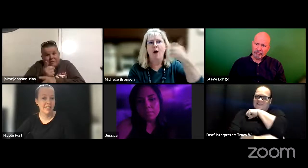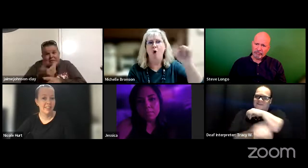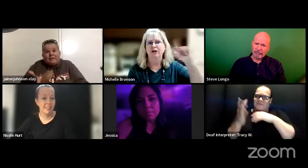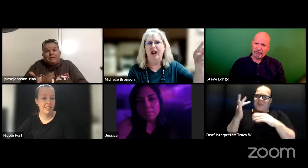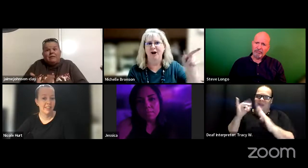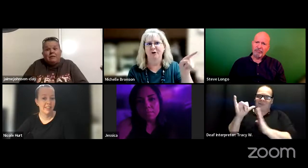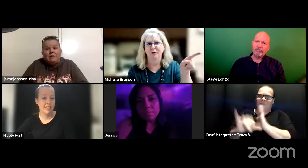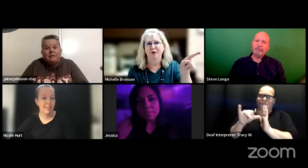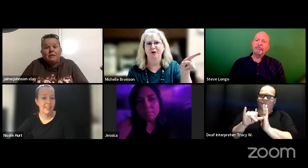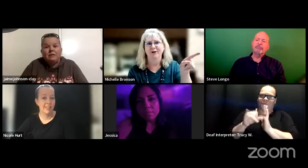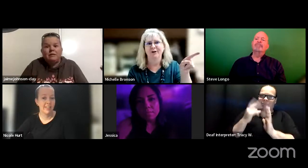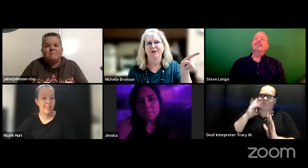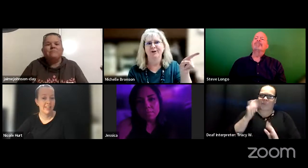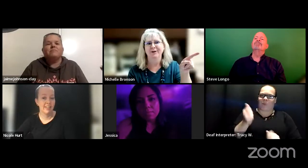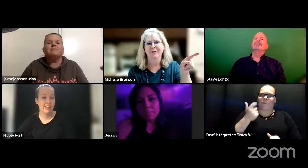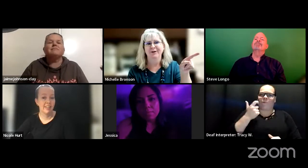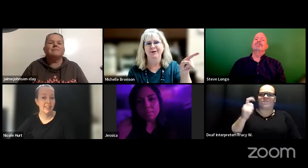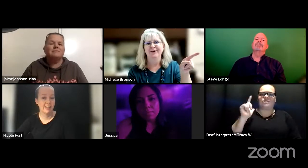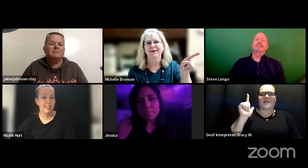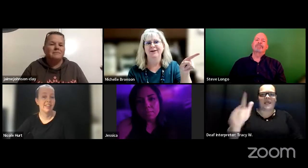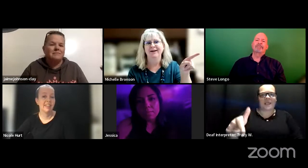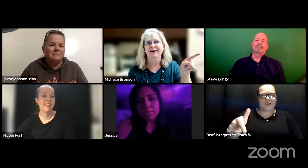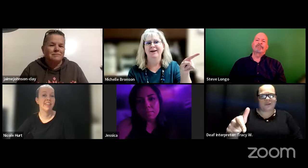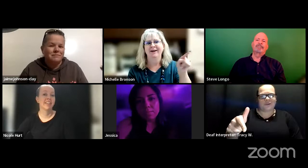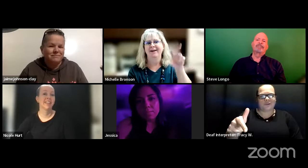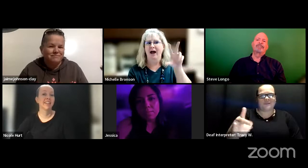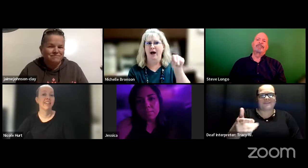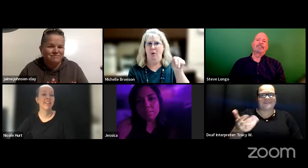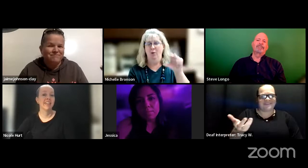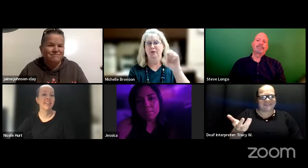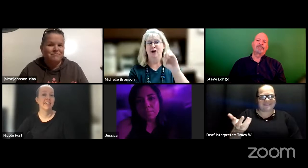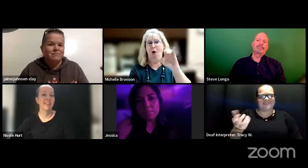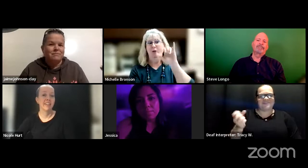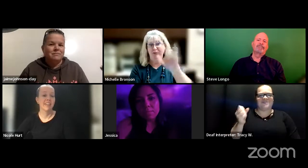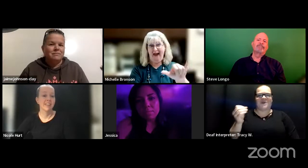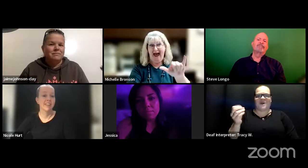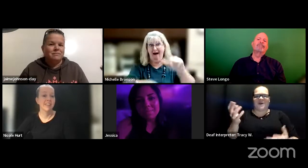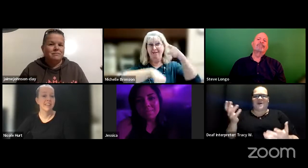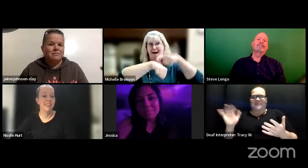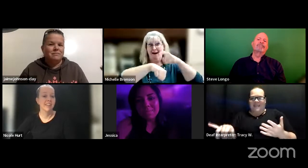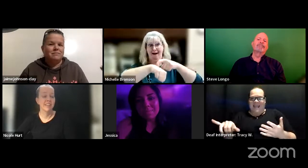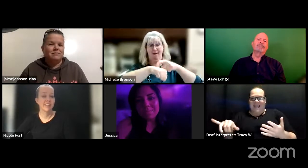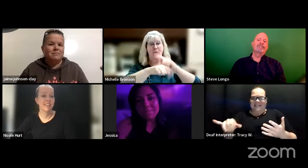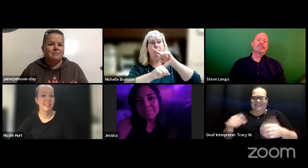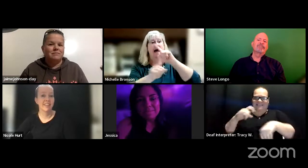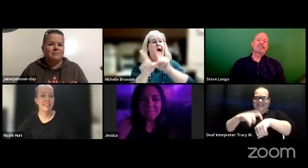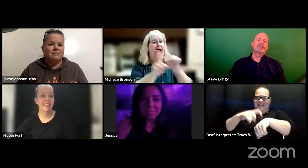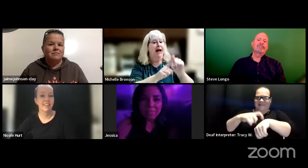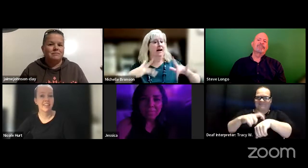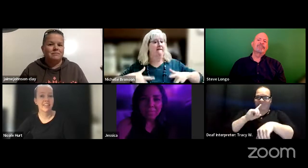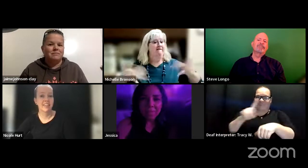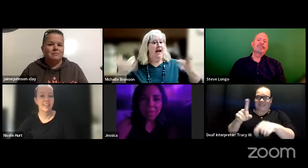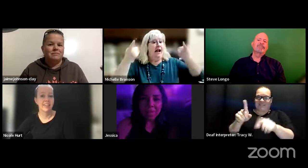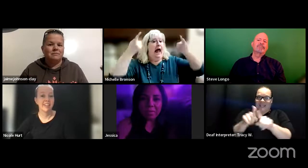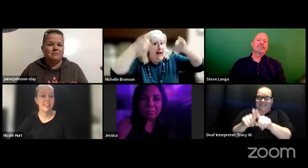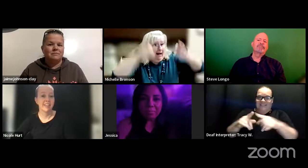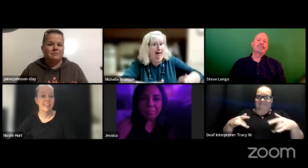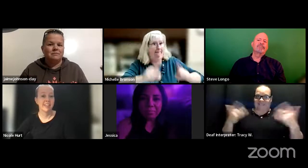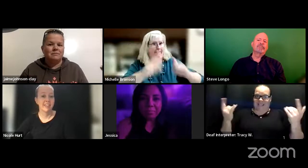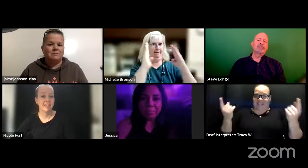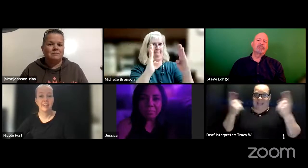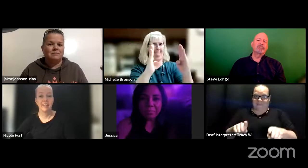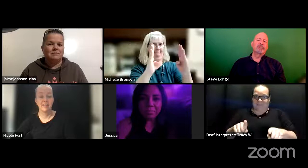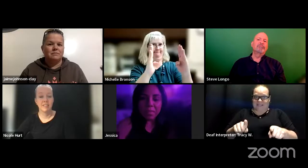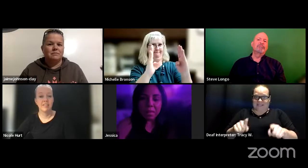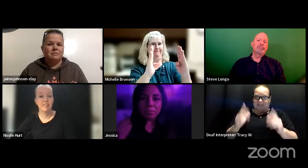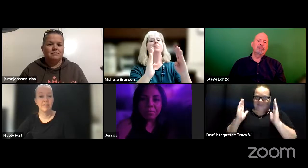Zoom, because it's YouTube, you could watch it later, so it's kind of cheating. So, as